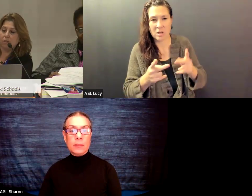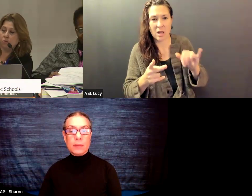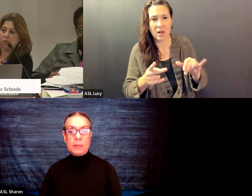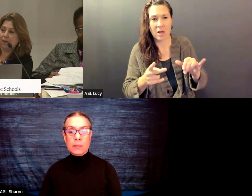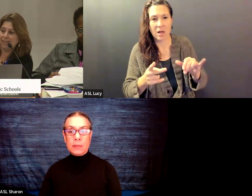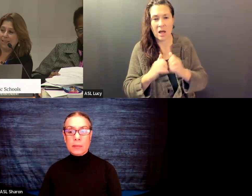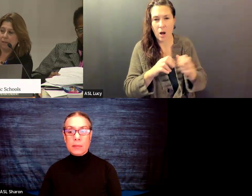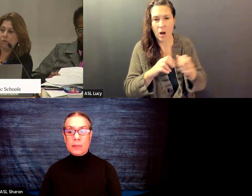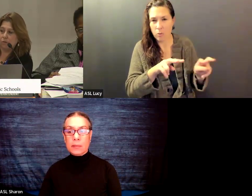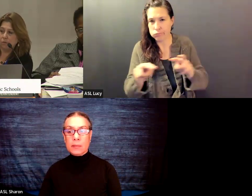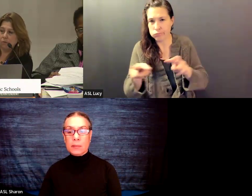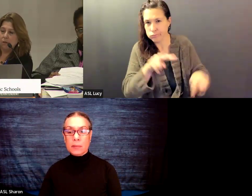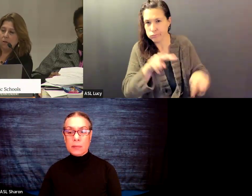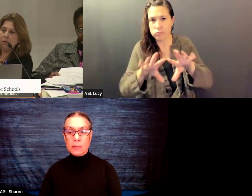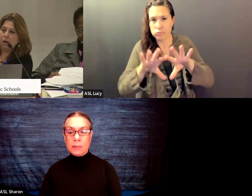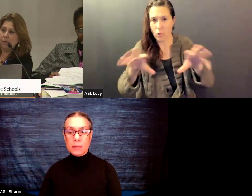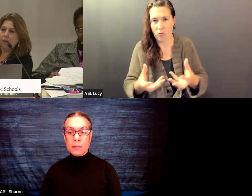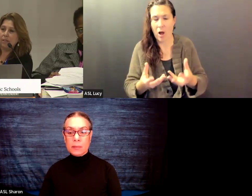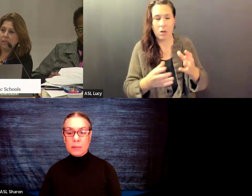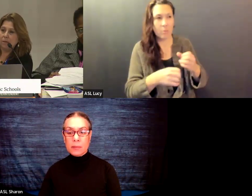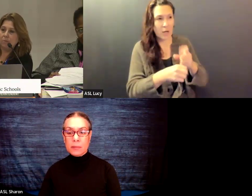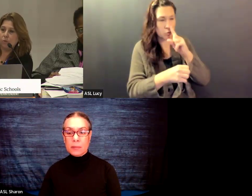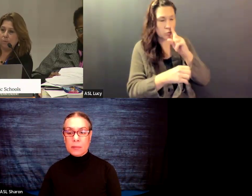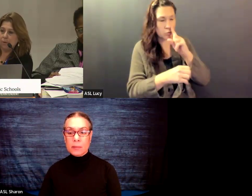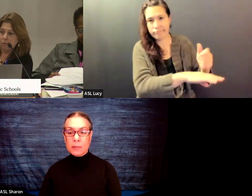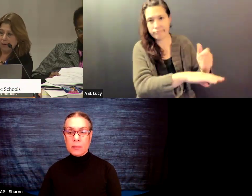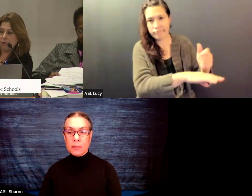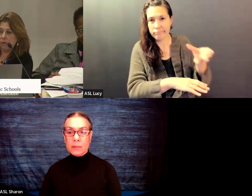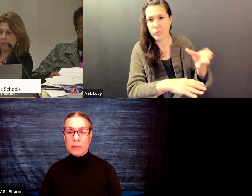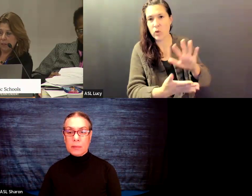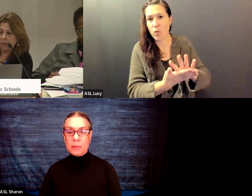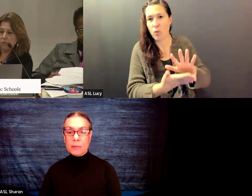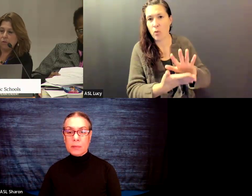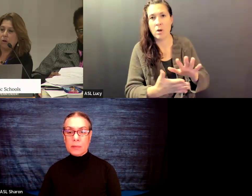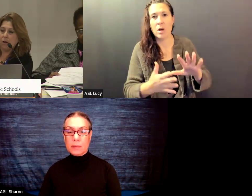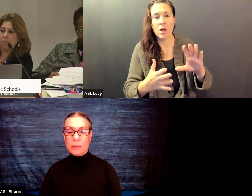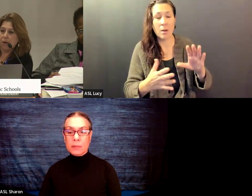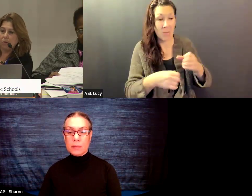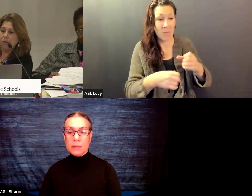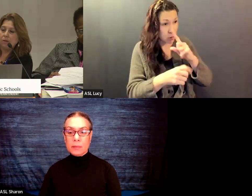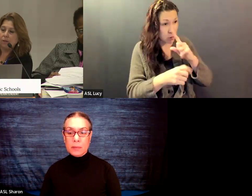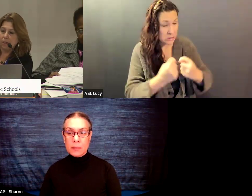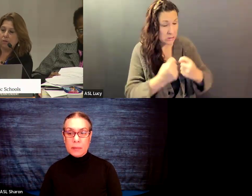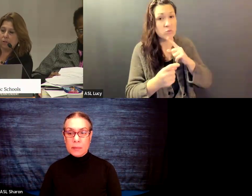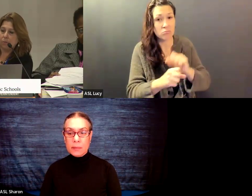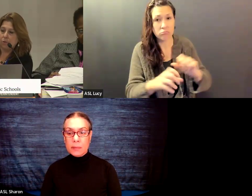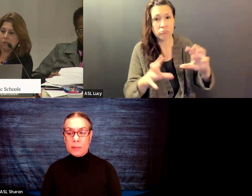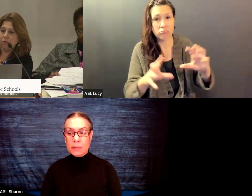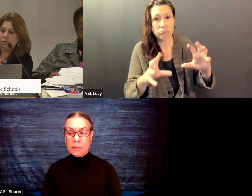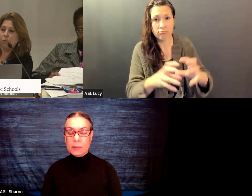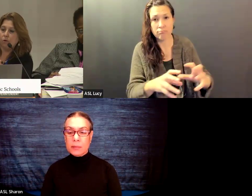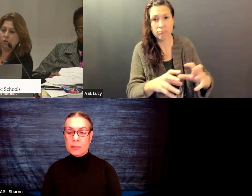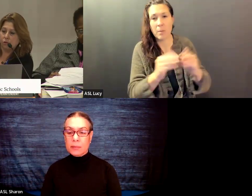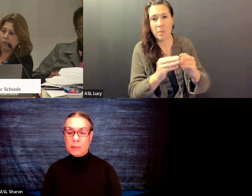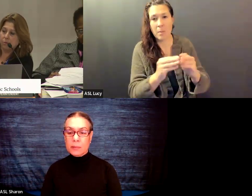was institutionalized in the school and that the teams would be regularly meeting to talk about the tiered